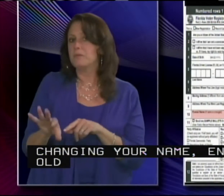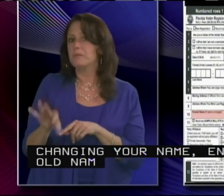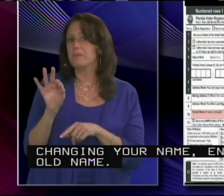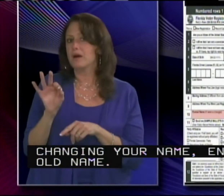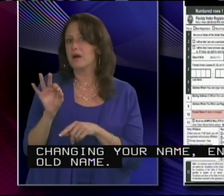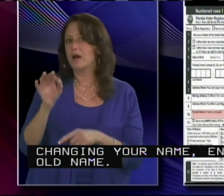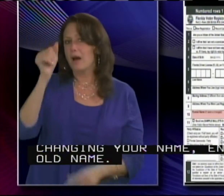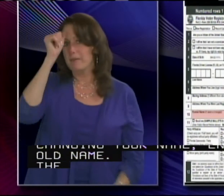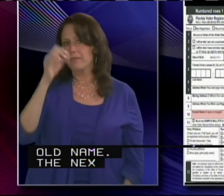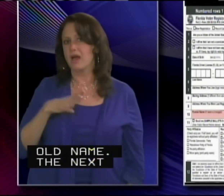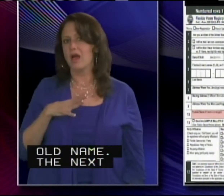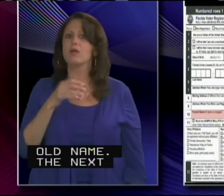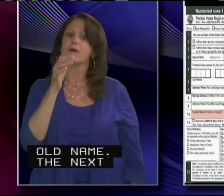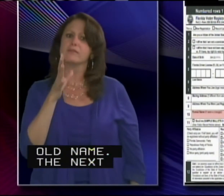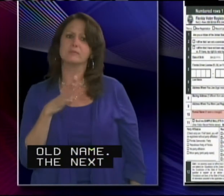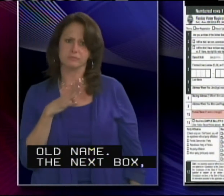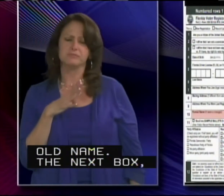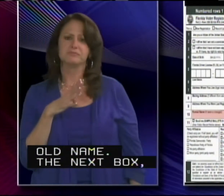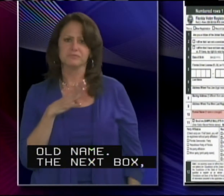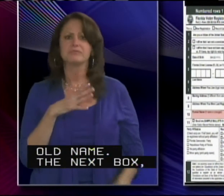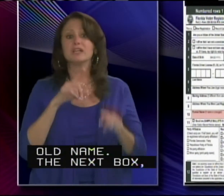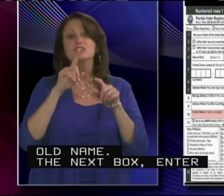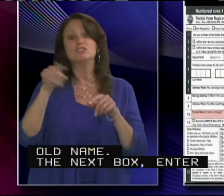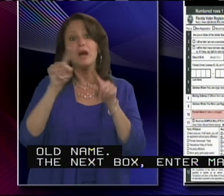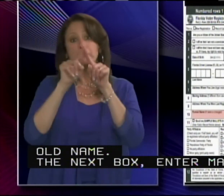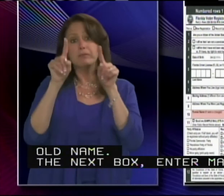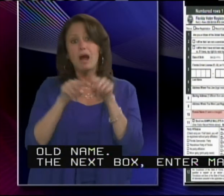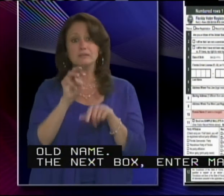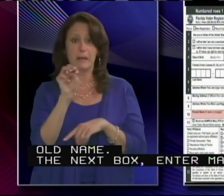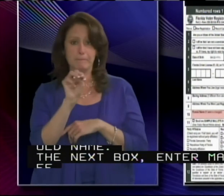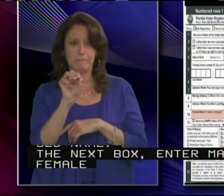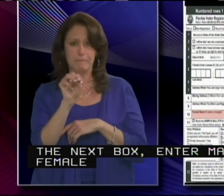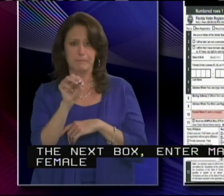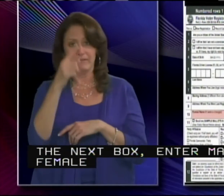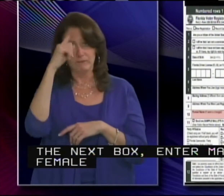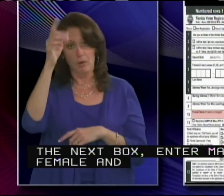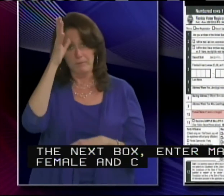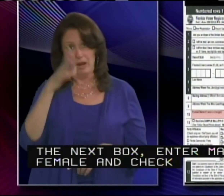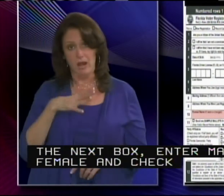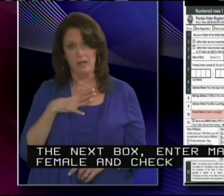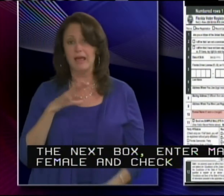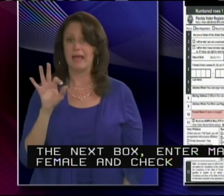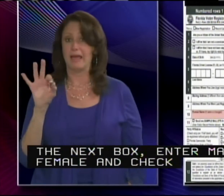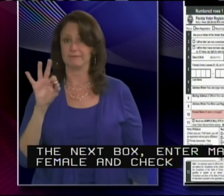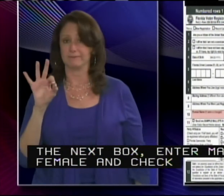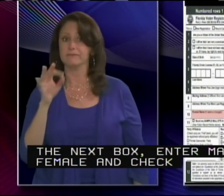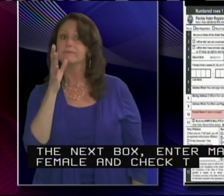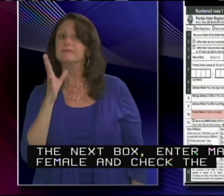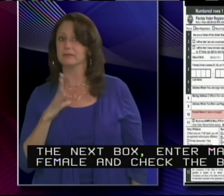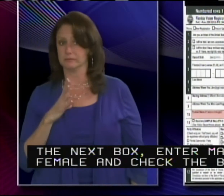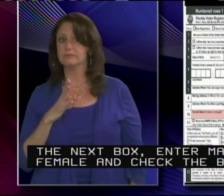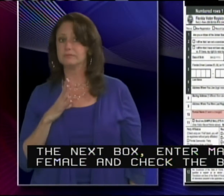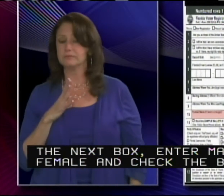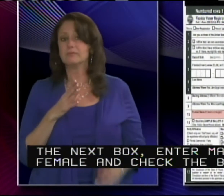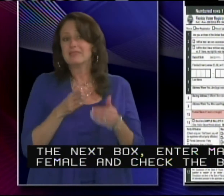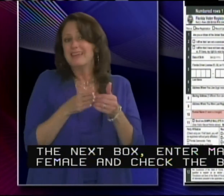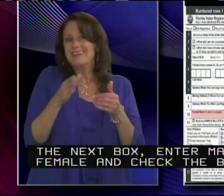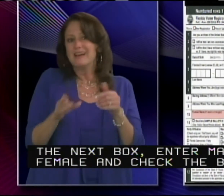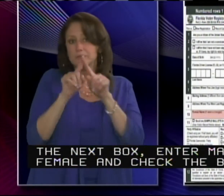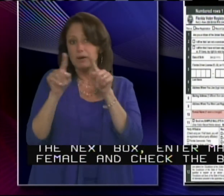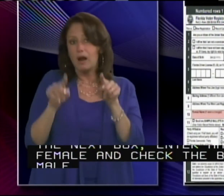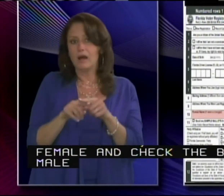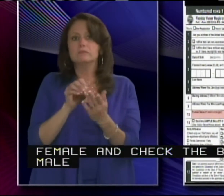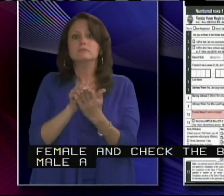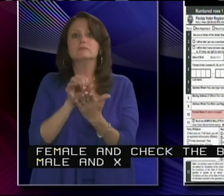male or female. Check the box M for male and F for female. Next, enter the state